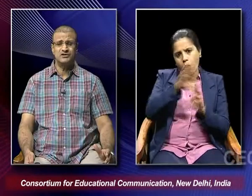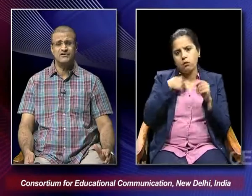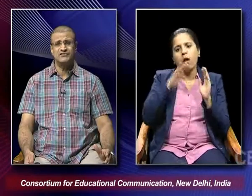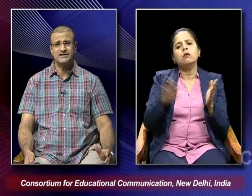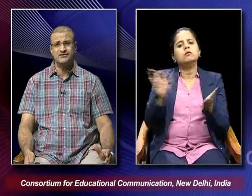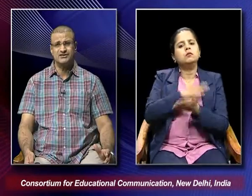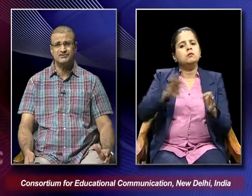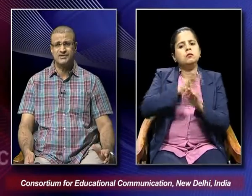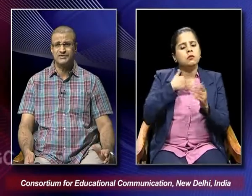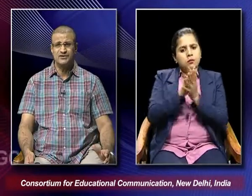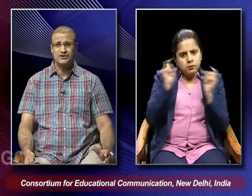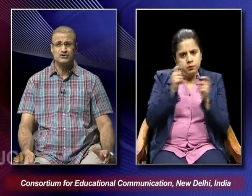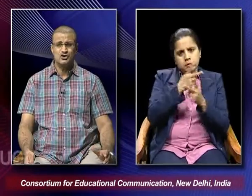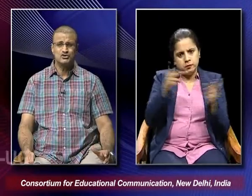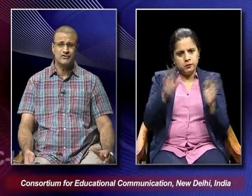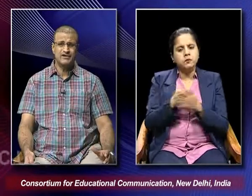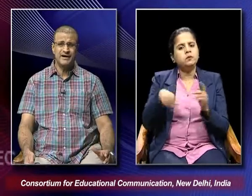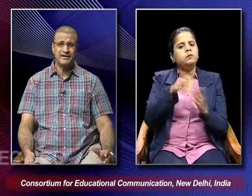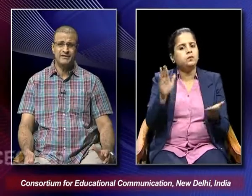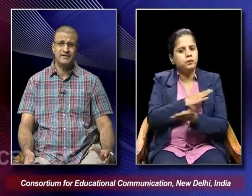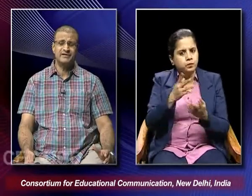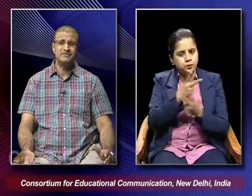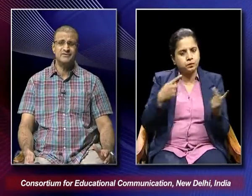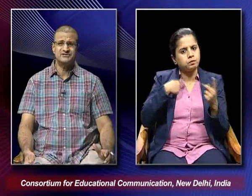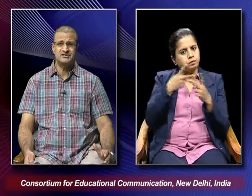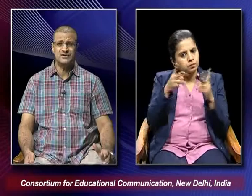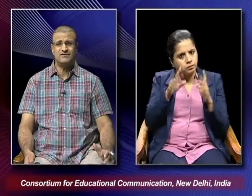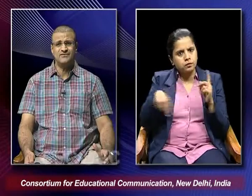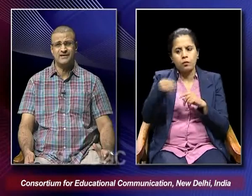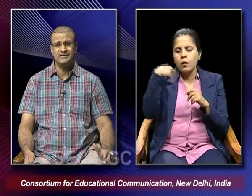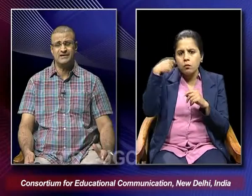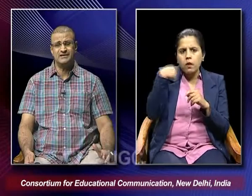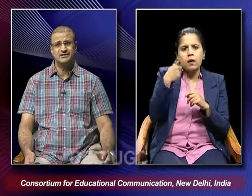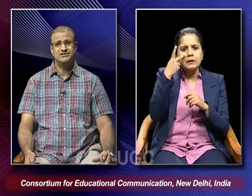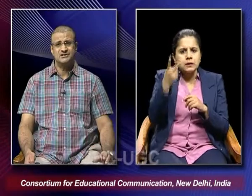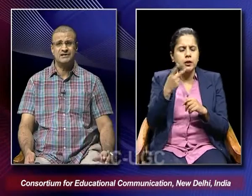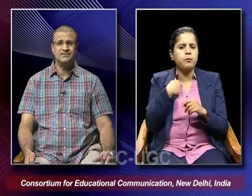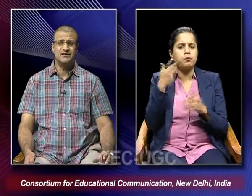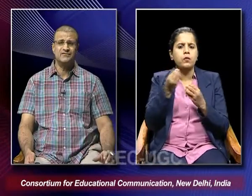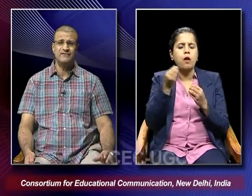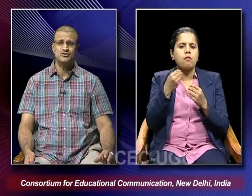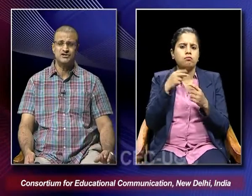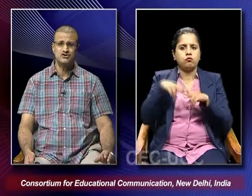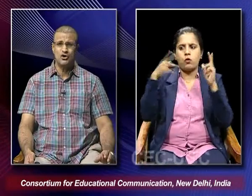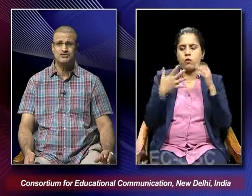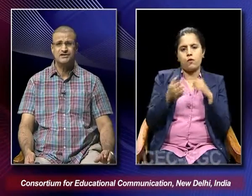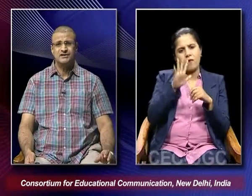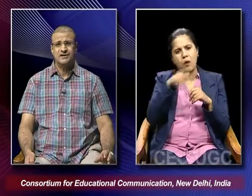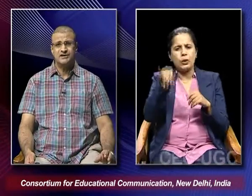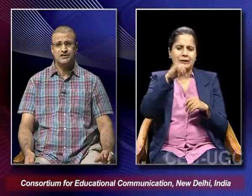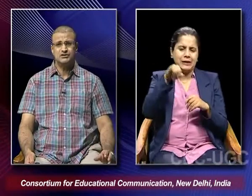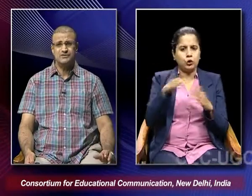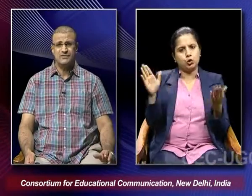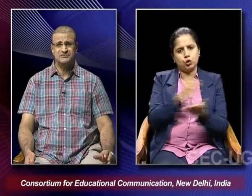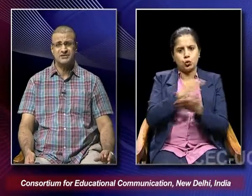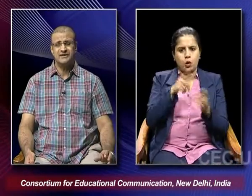on different festivals. We have songs of every kind, and in the films as well we find that generally we have 5 to 6 songs in